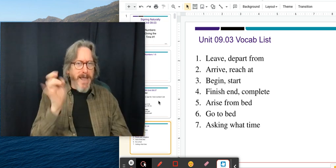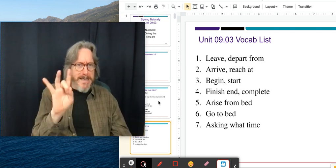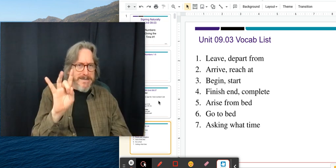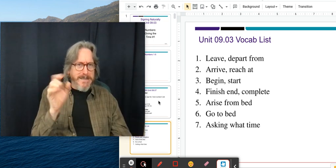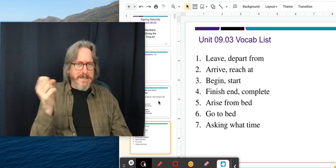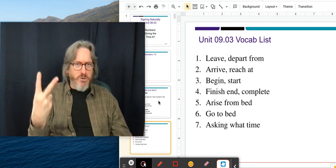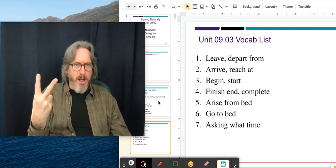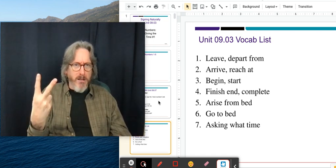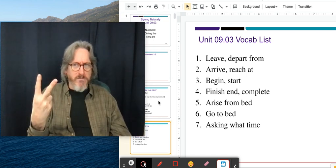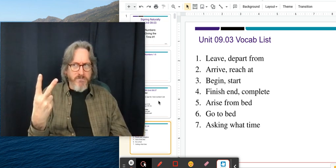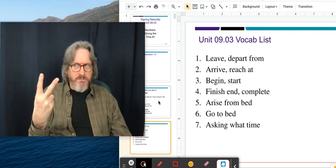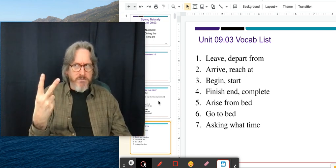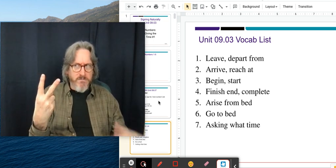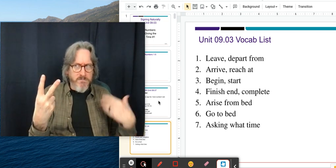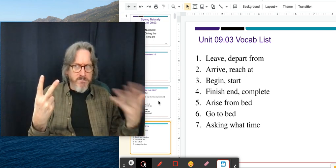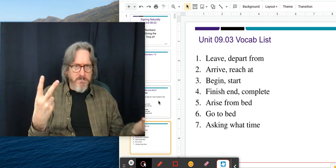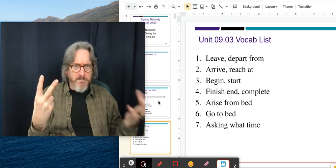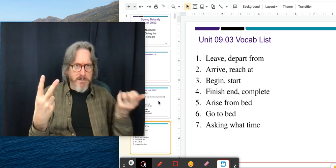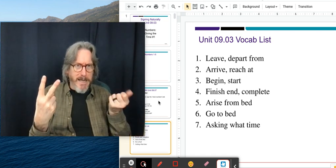of 1812?